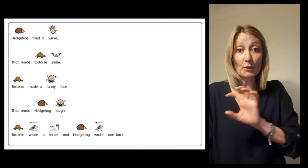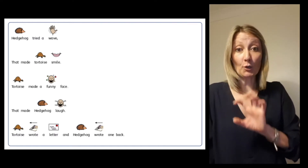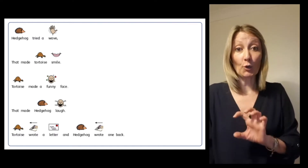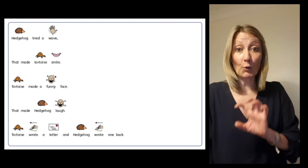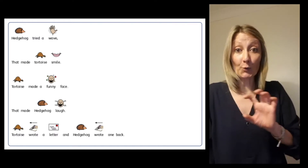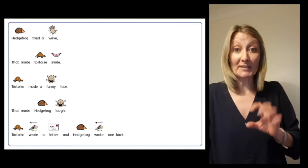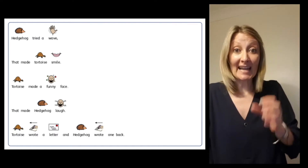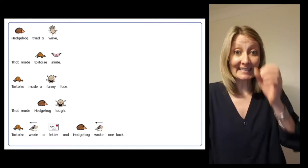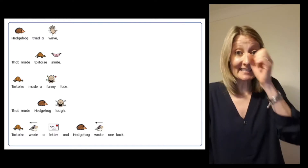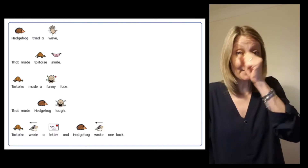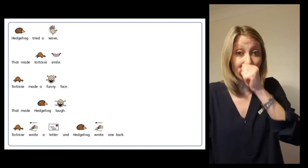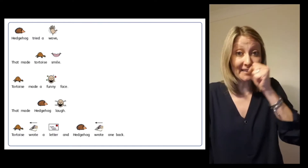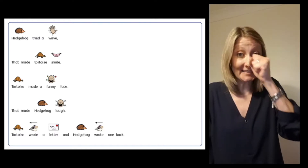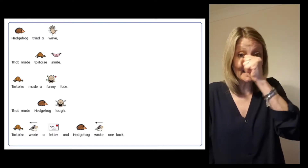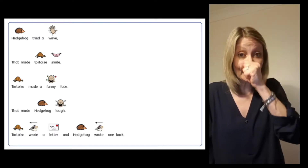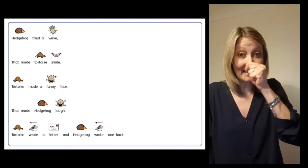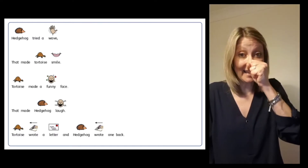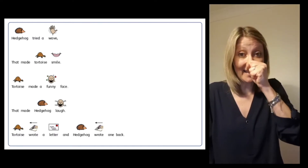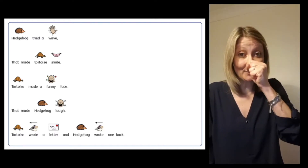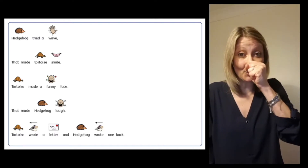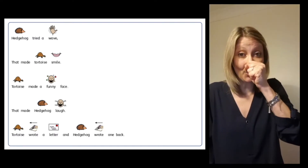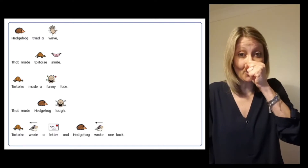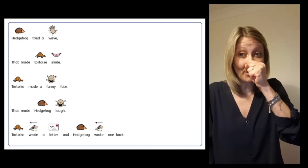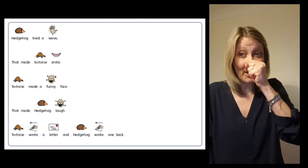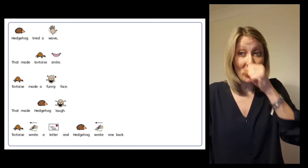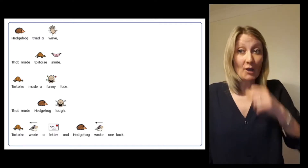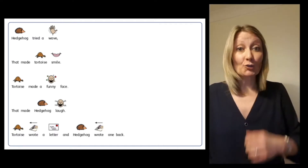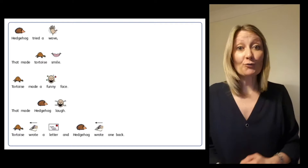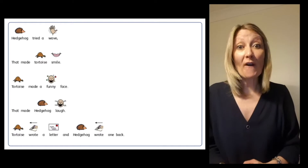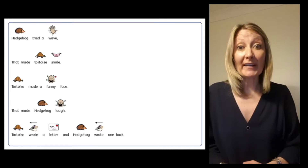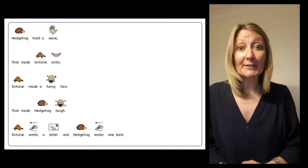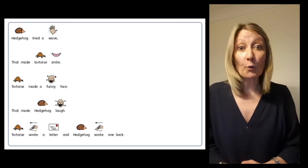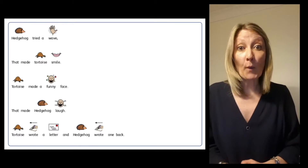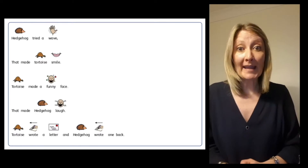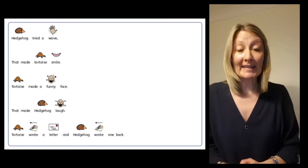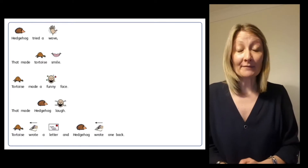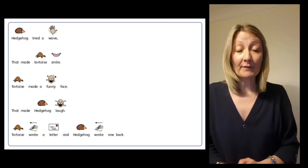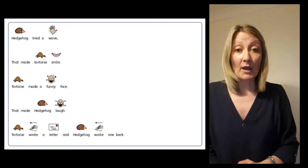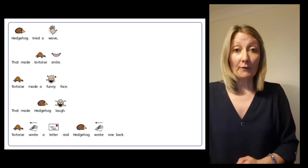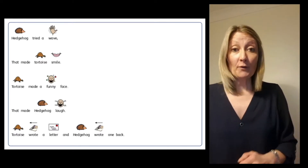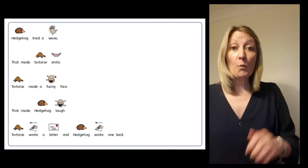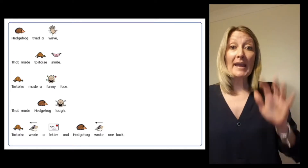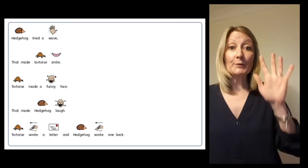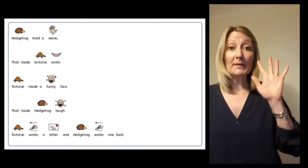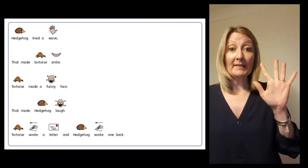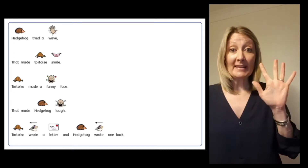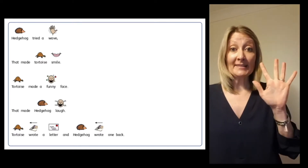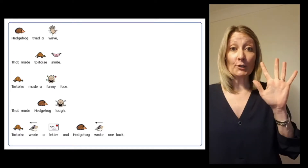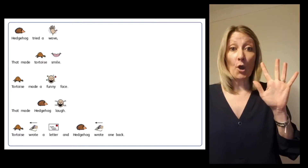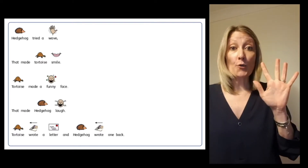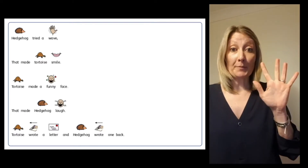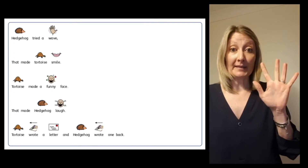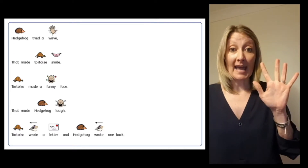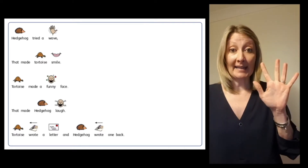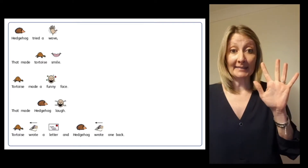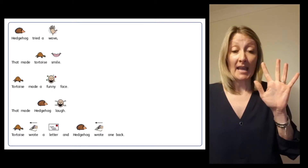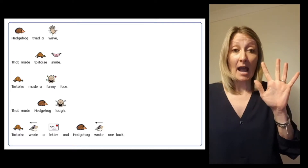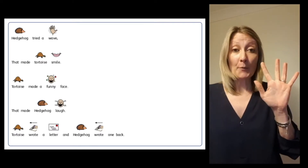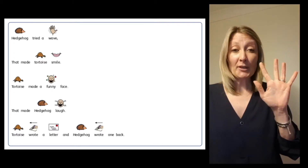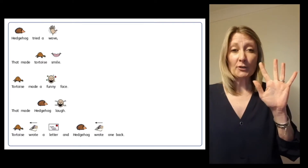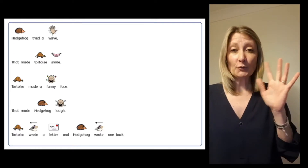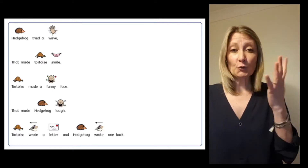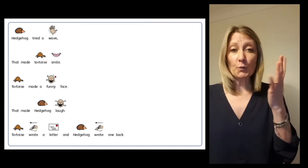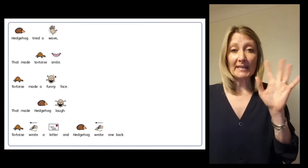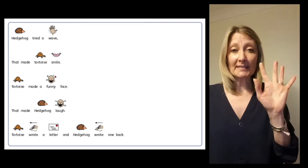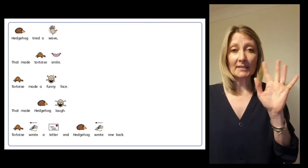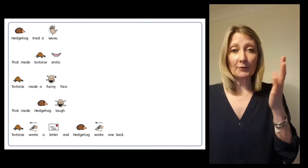remember, clawed hand into fist. Hedgehog tried a wave. For wave we need an open hand, and we're